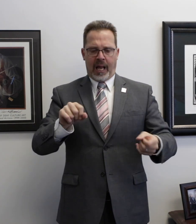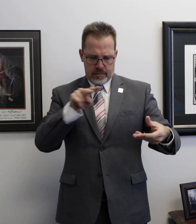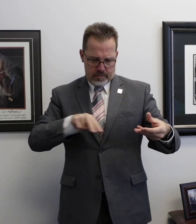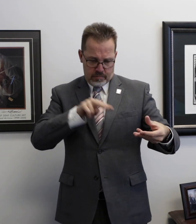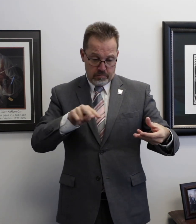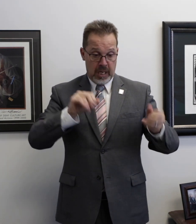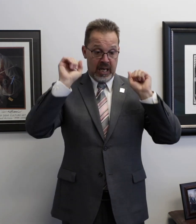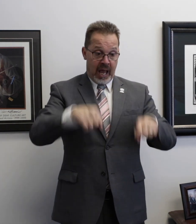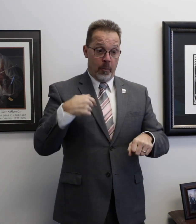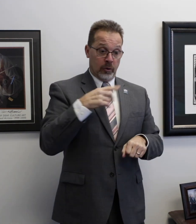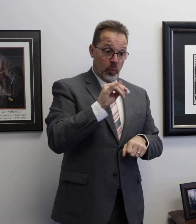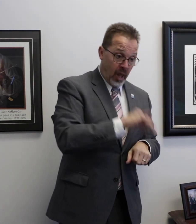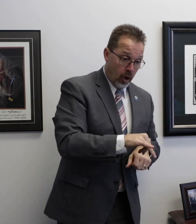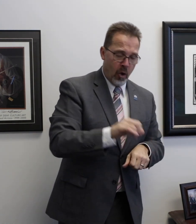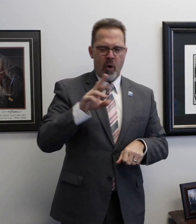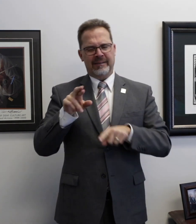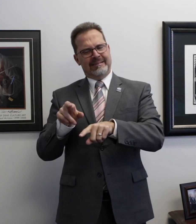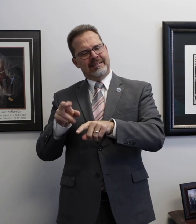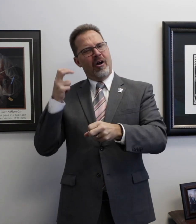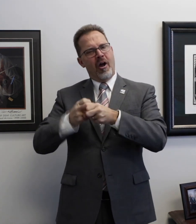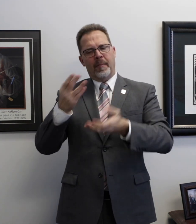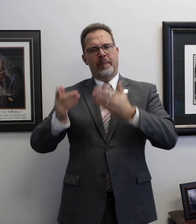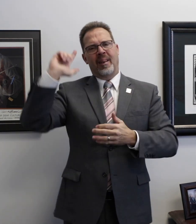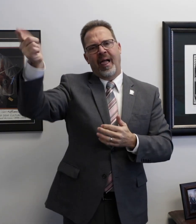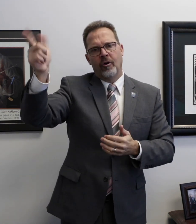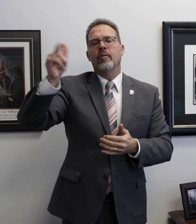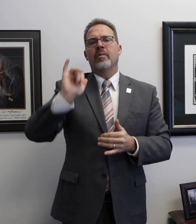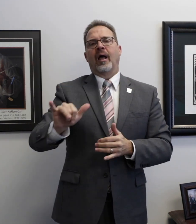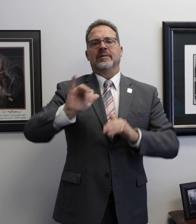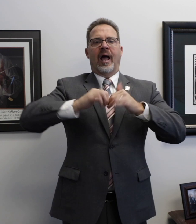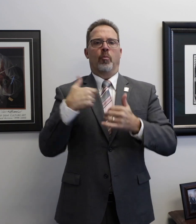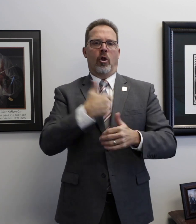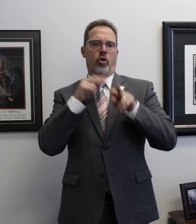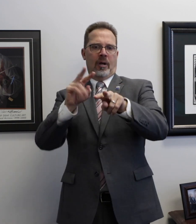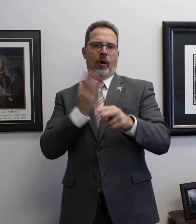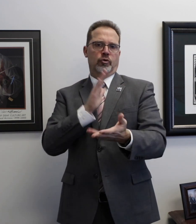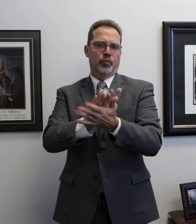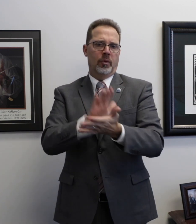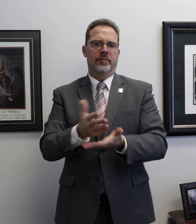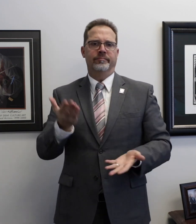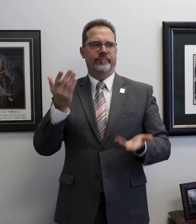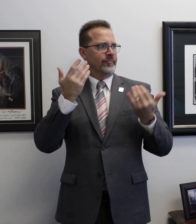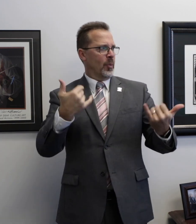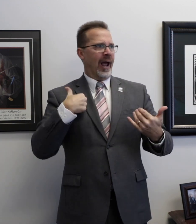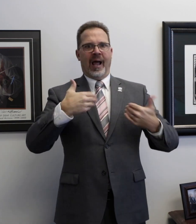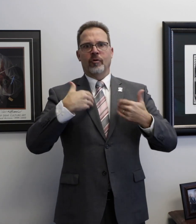up to Psd to review it and make decisions about which parts of the plan to implement now or later as we see the future of Psd